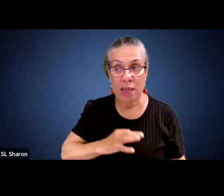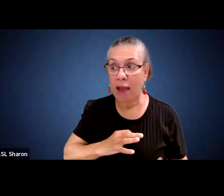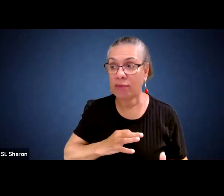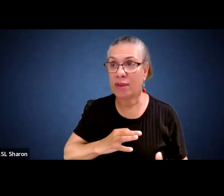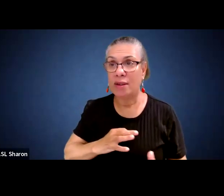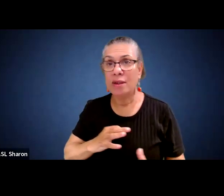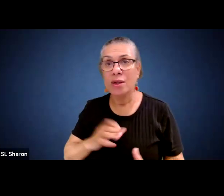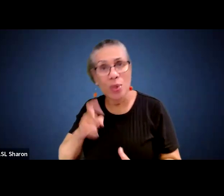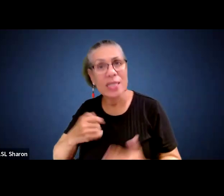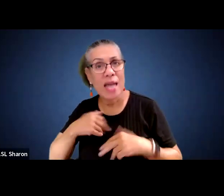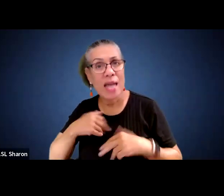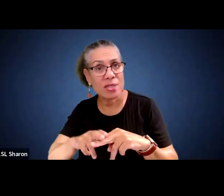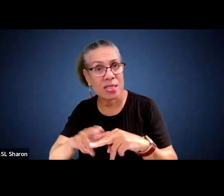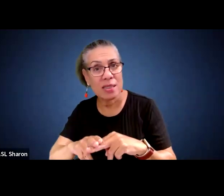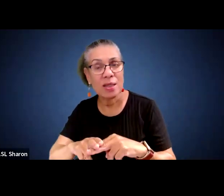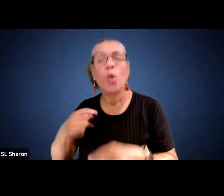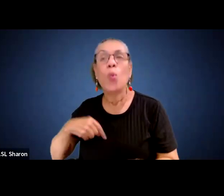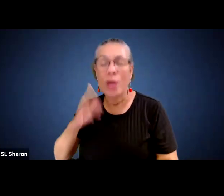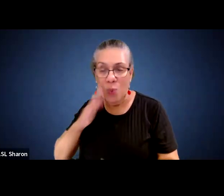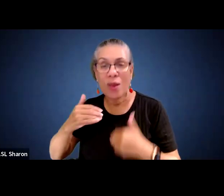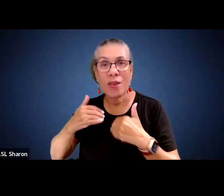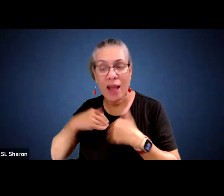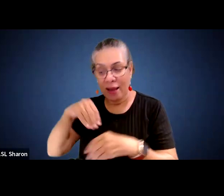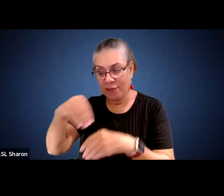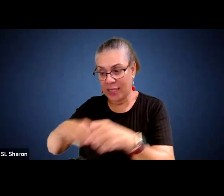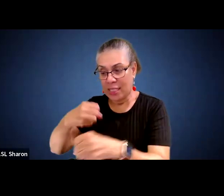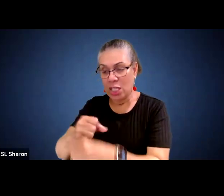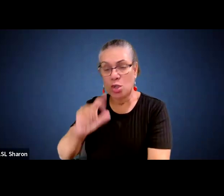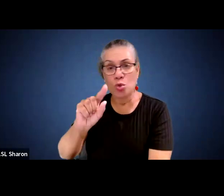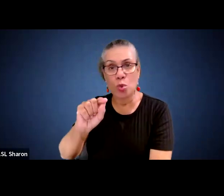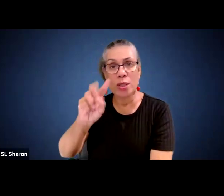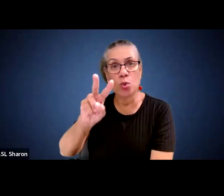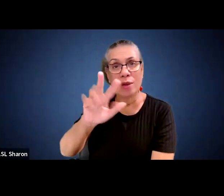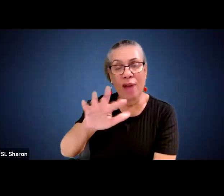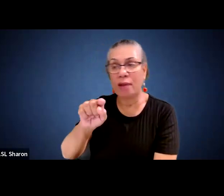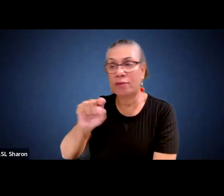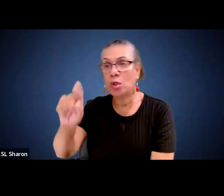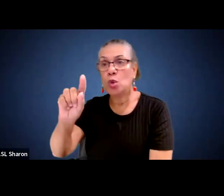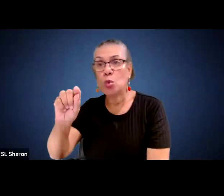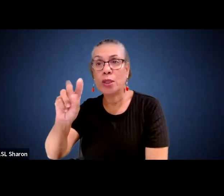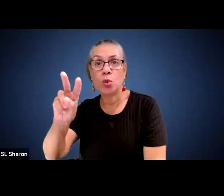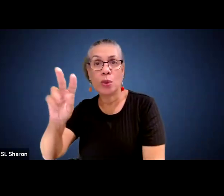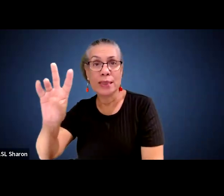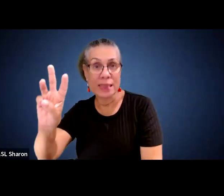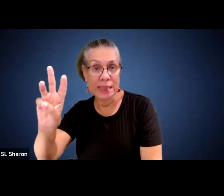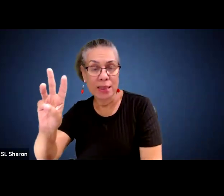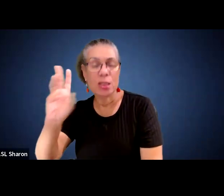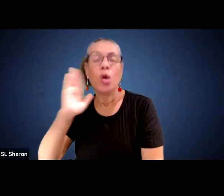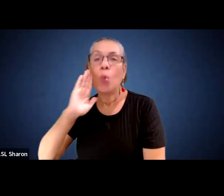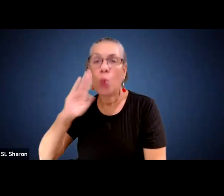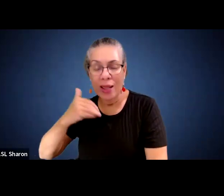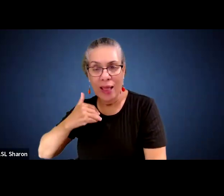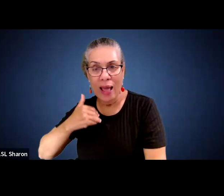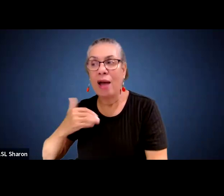creating 100 seats in 25, 26 that students who are special education multilingual learners will have access to be able to go into that are